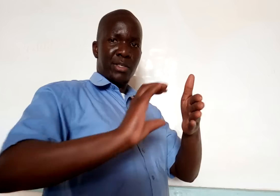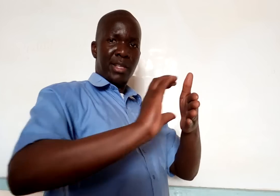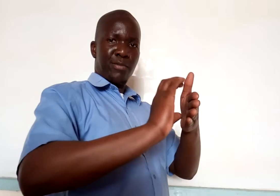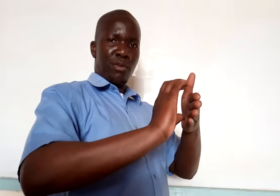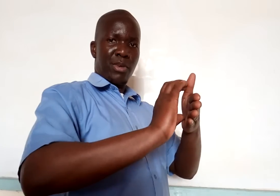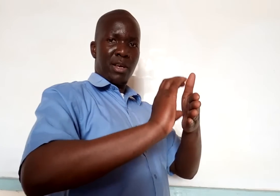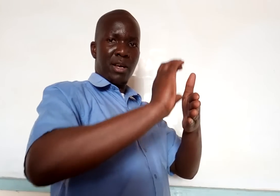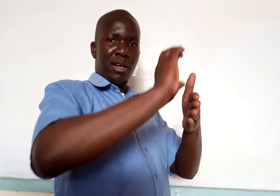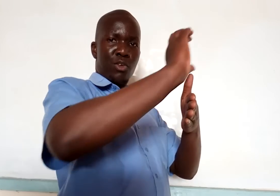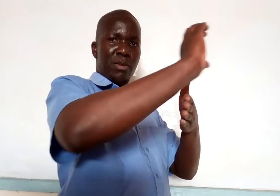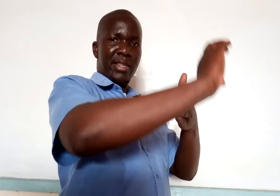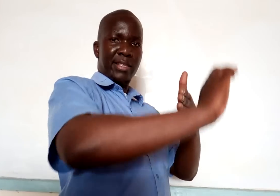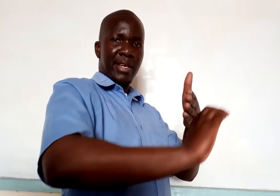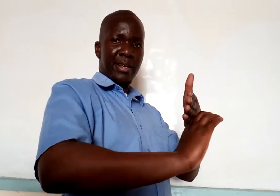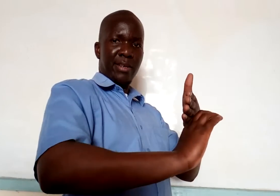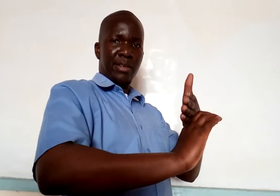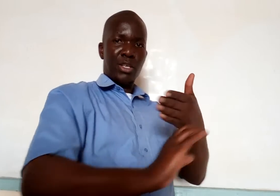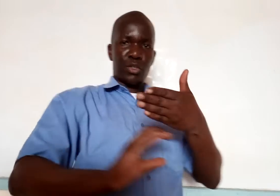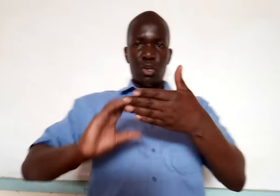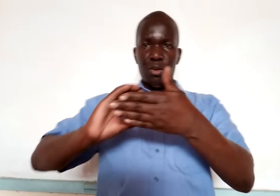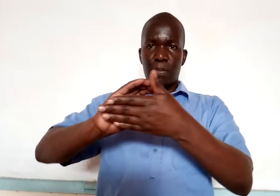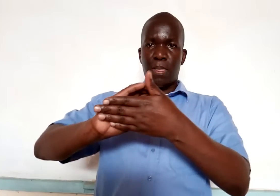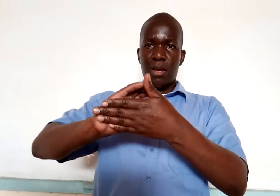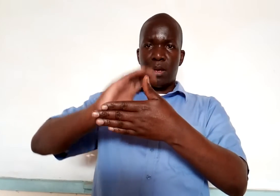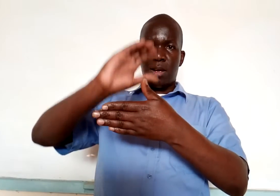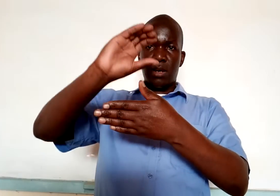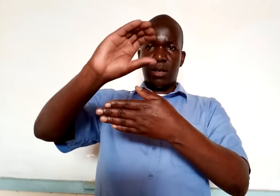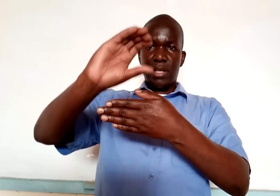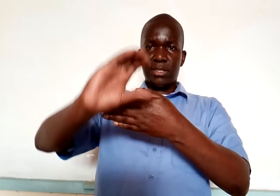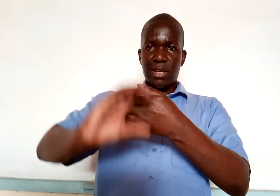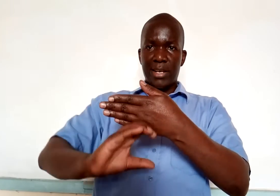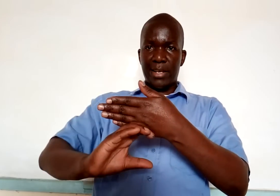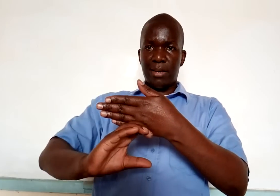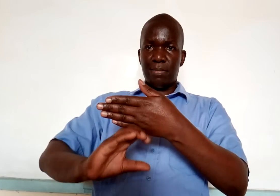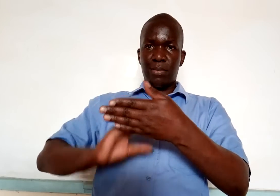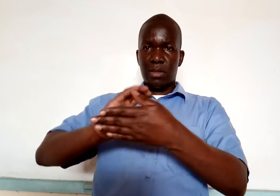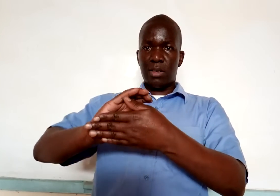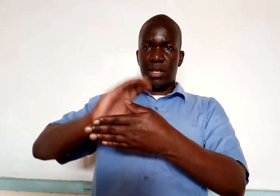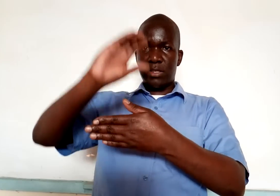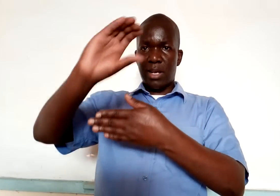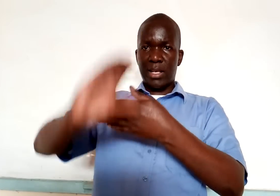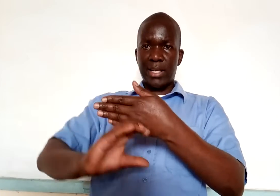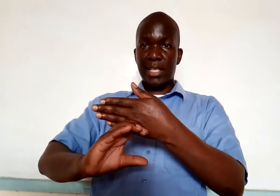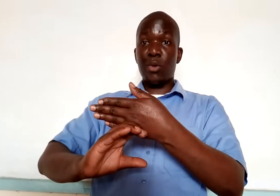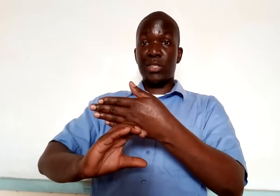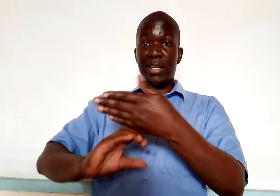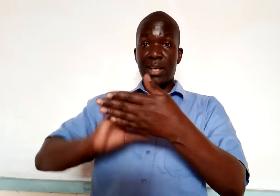then from here you bring this side. So that's calendar. That's how we sign